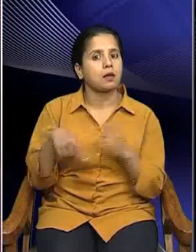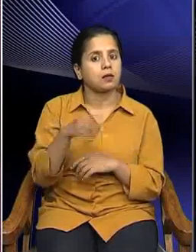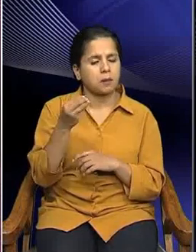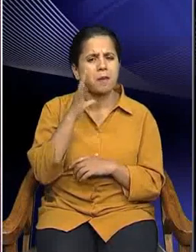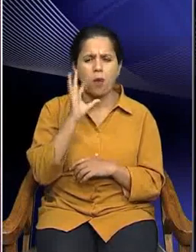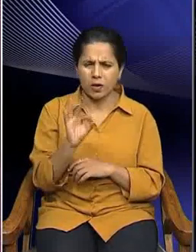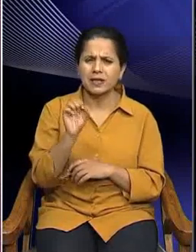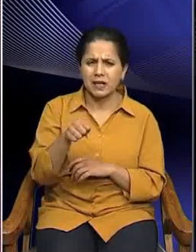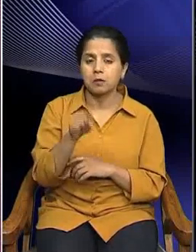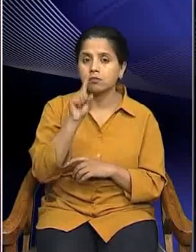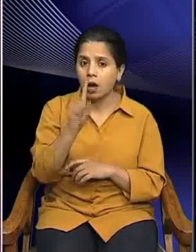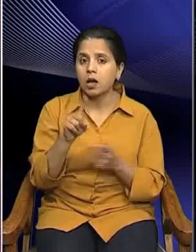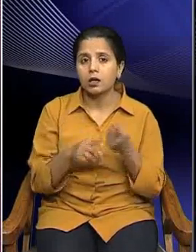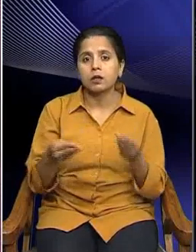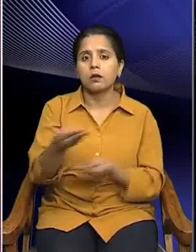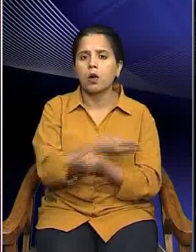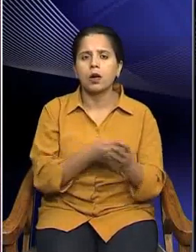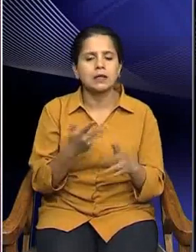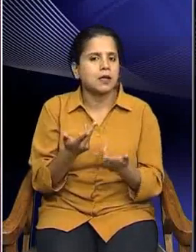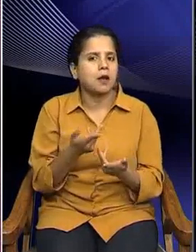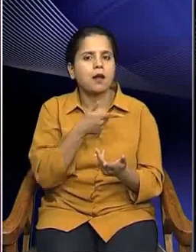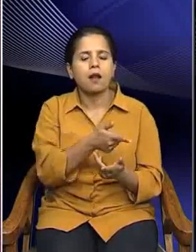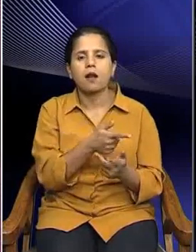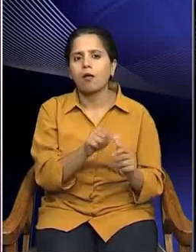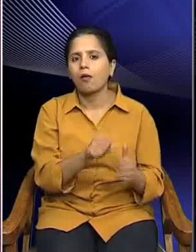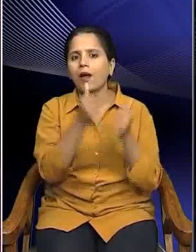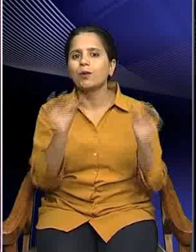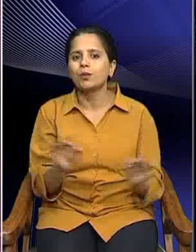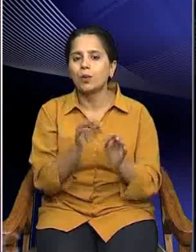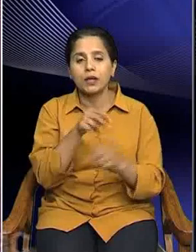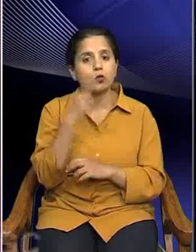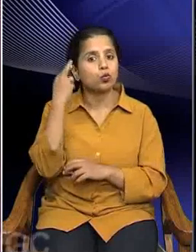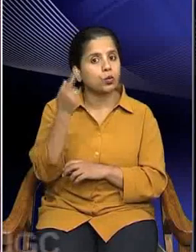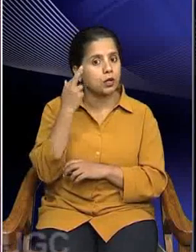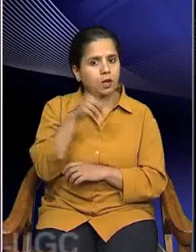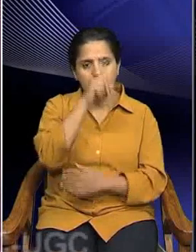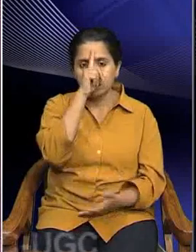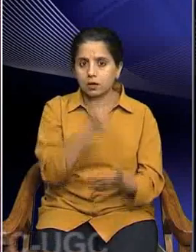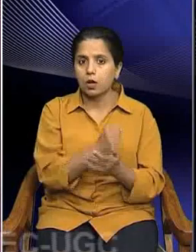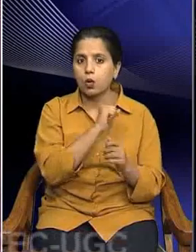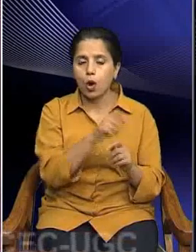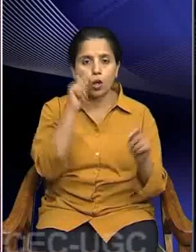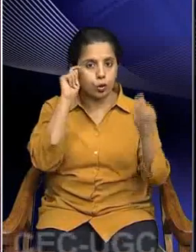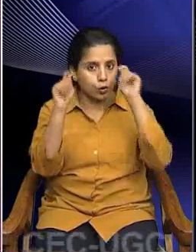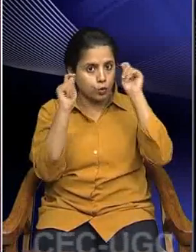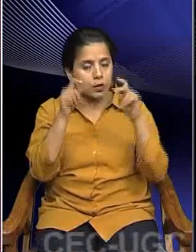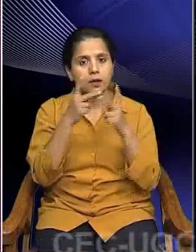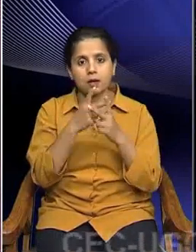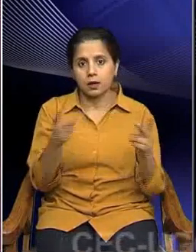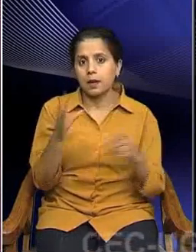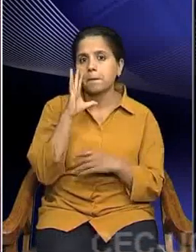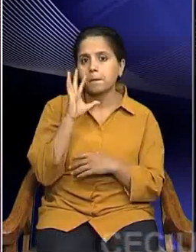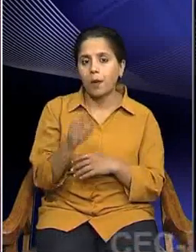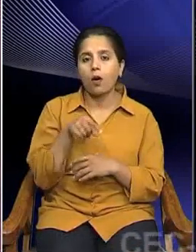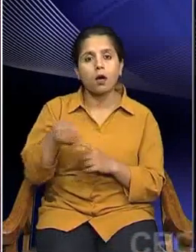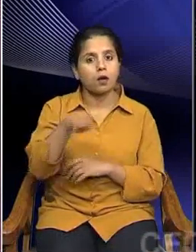but economically not very productive. And because of which their decision making role in various important